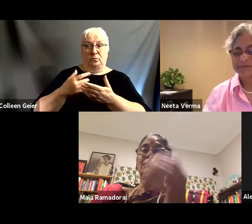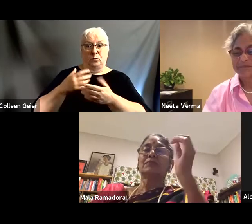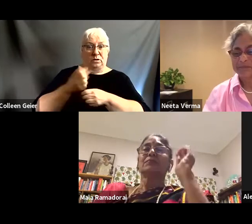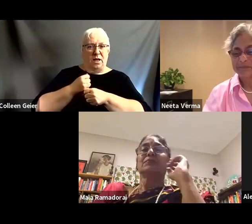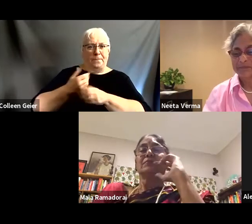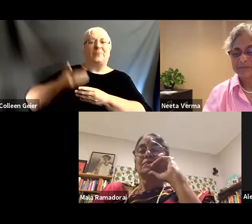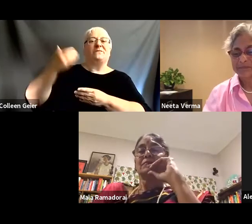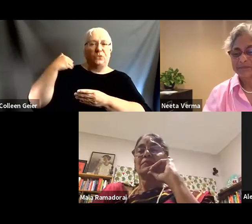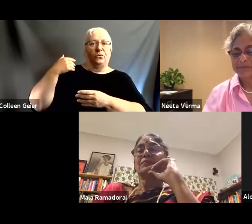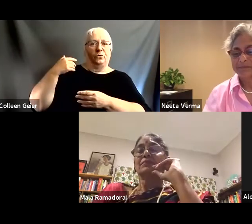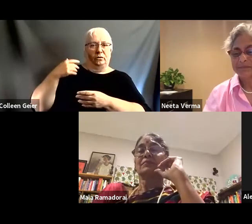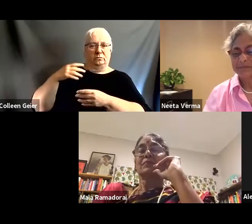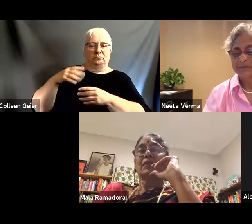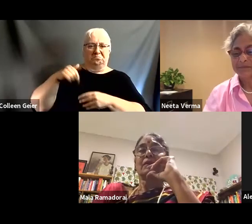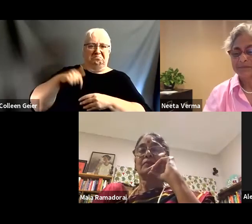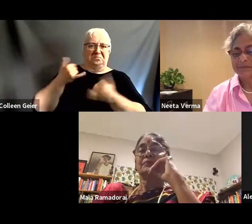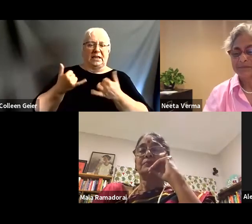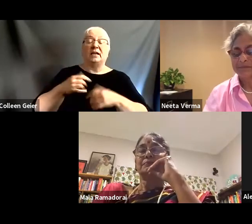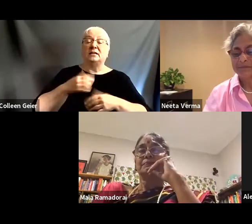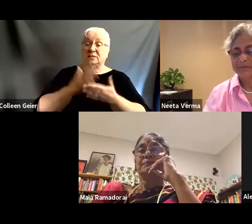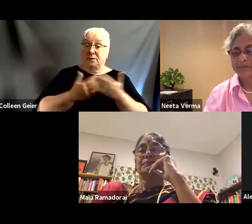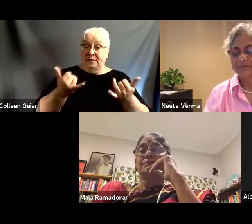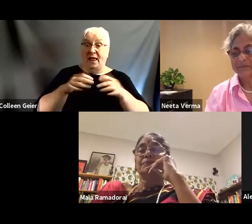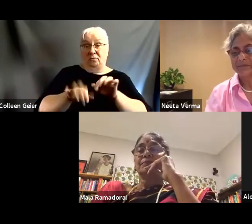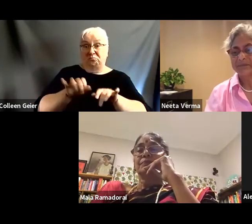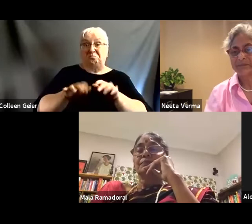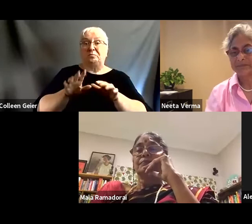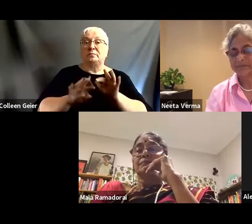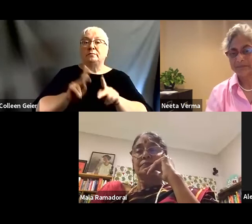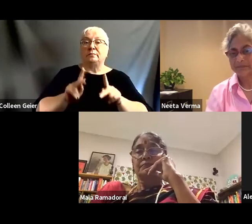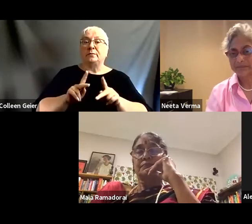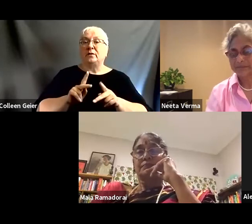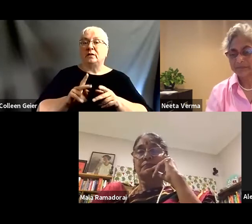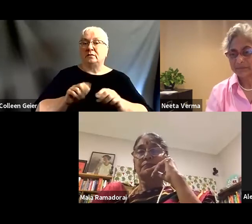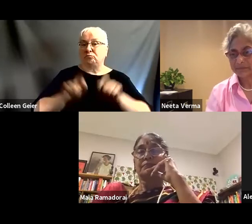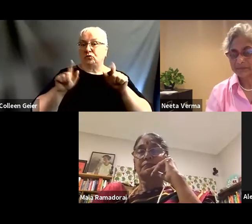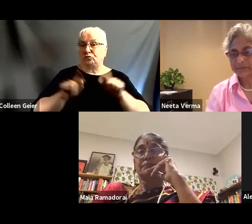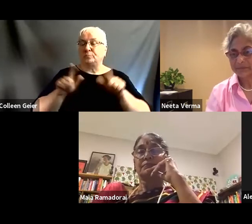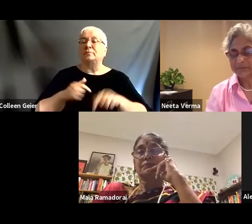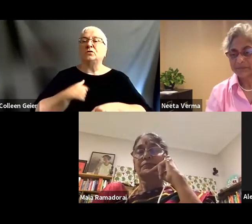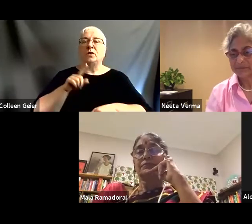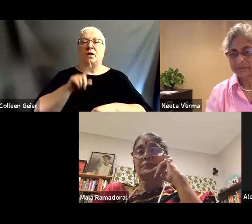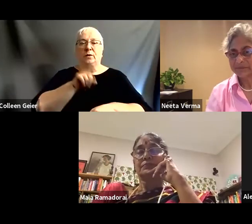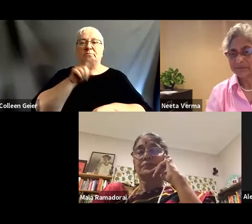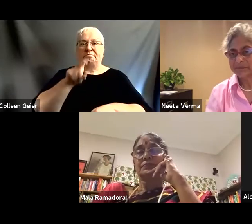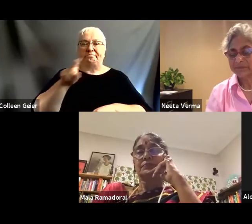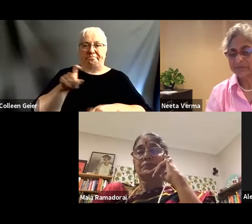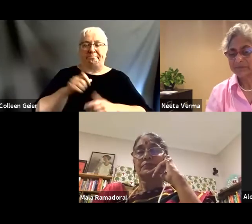as well. I'll address the questions to each panelist